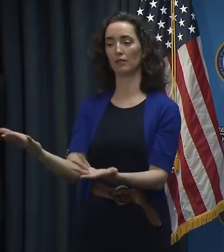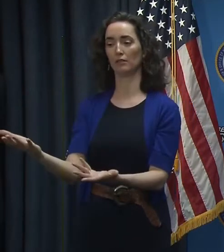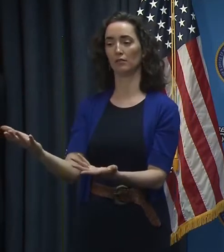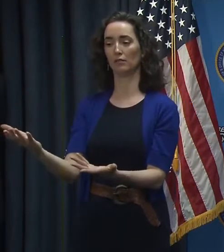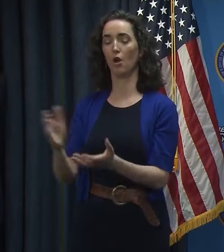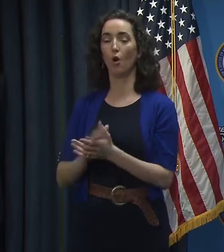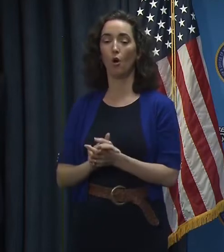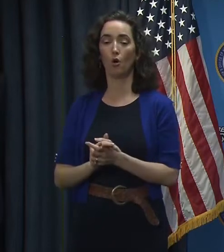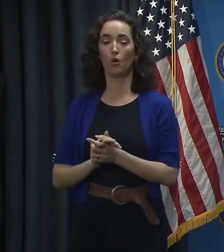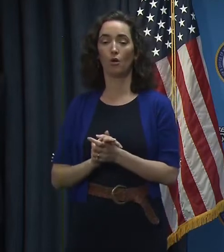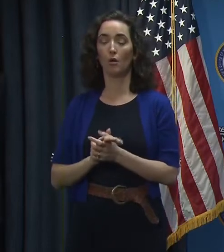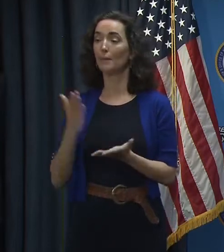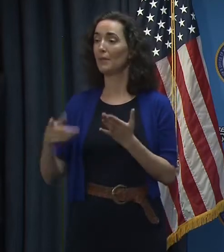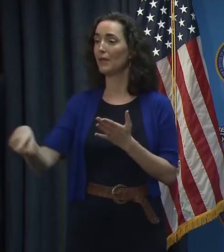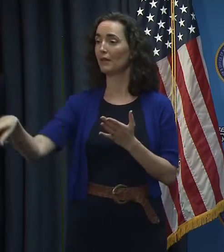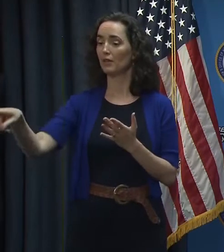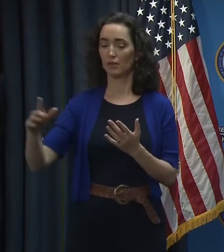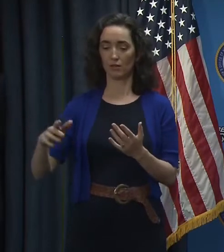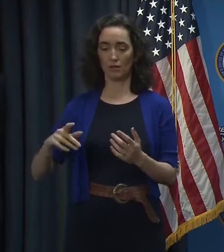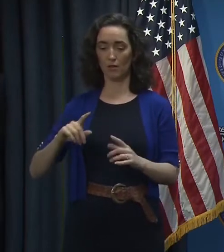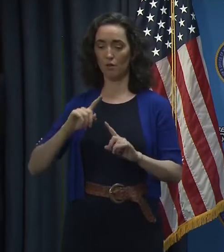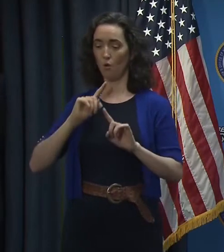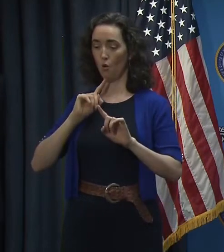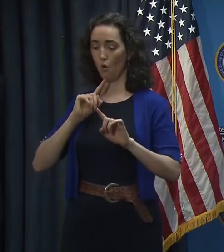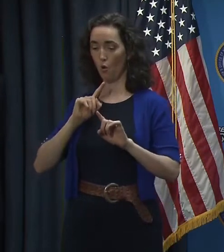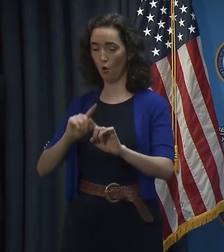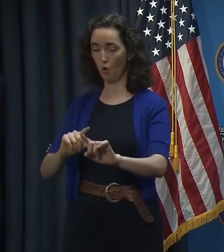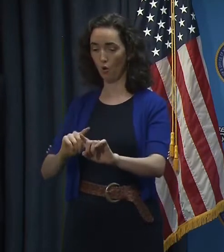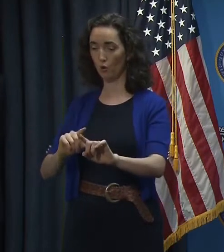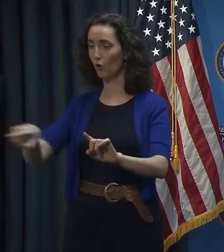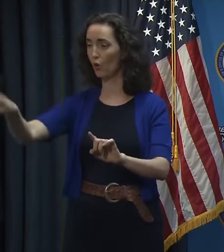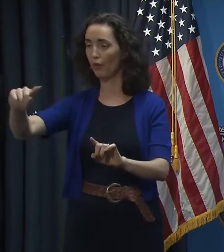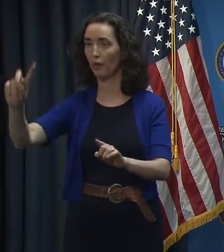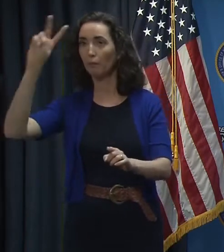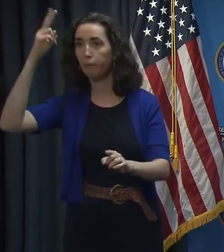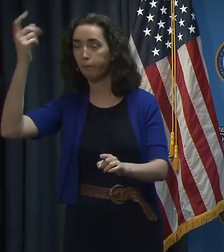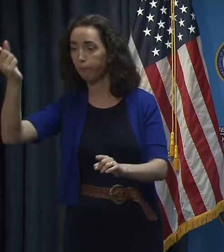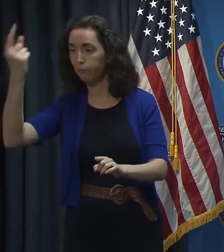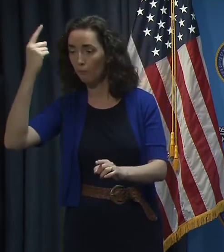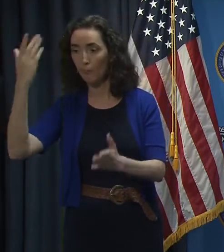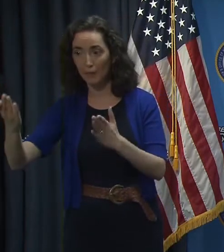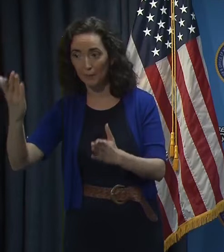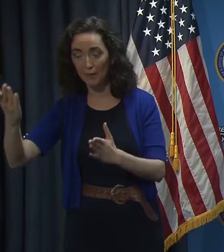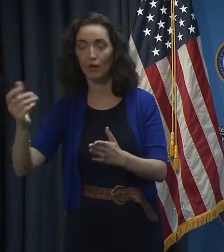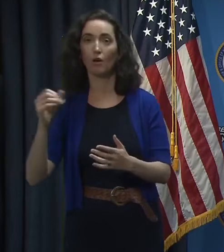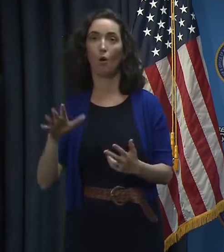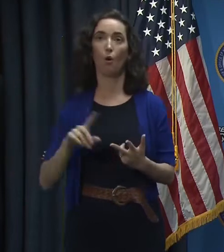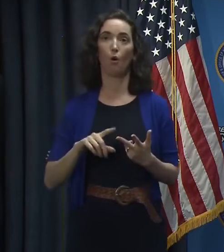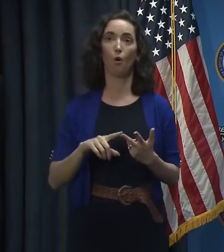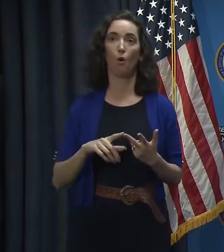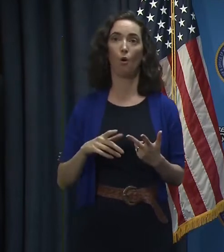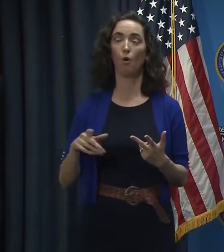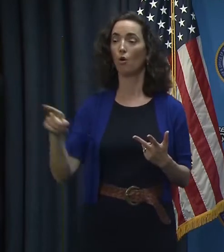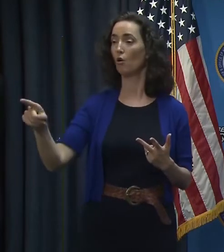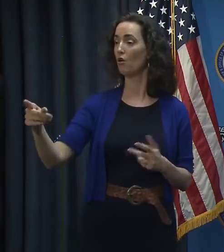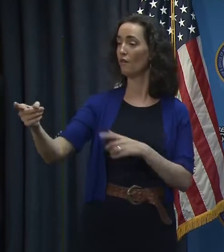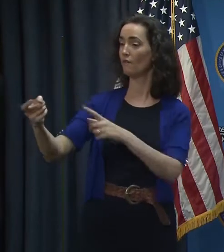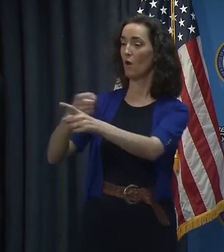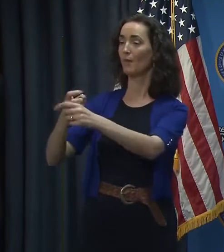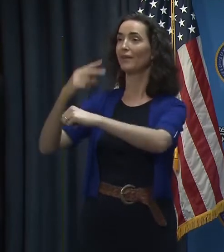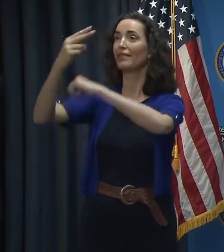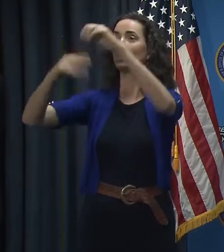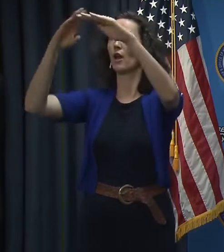to do that, whether they didn't understand what the order was, or whether there was some national chain involved.